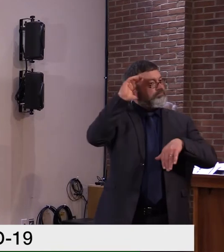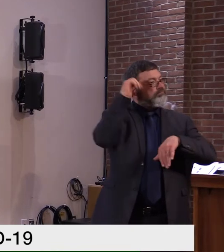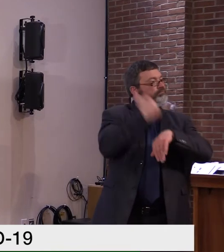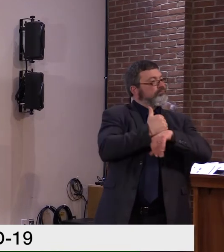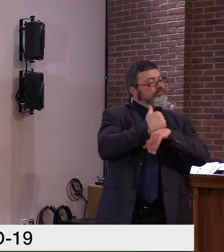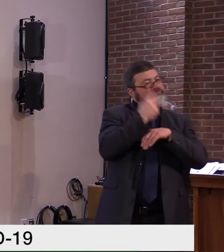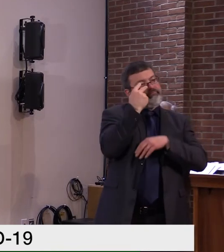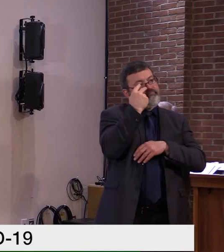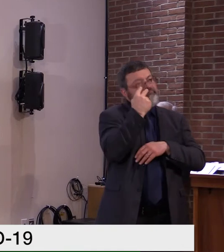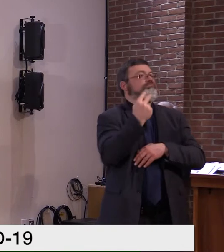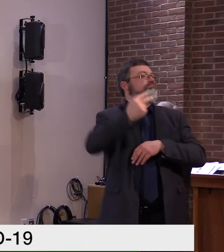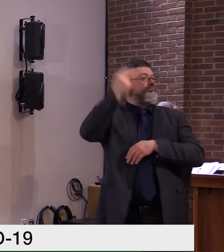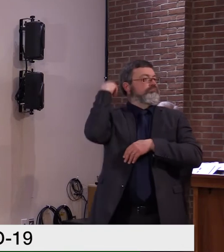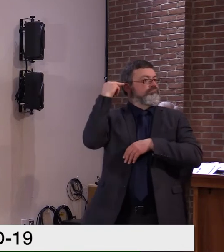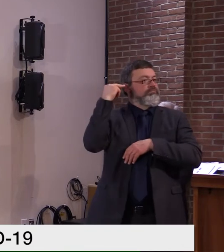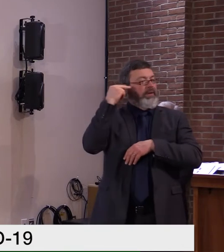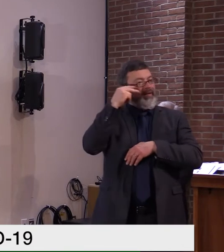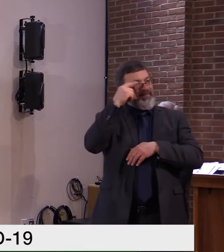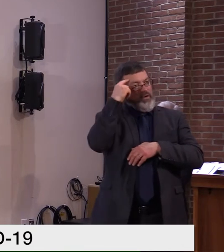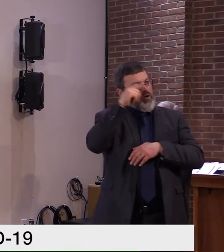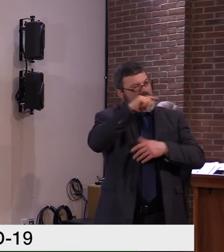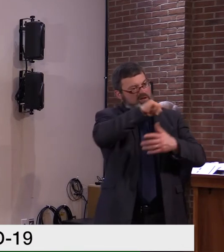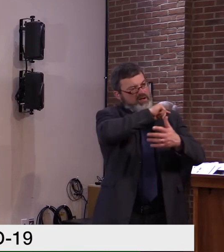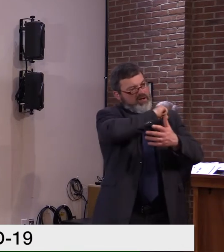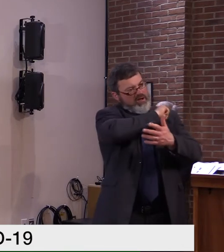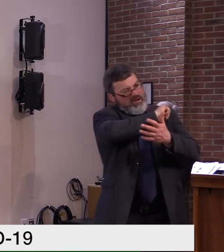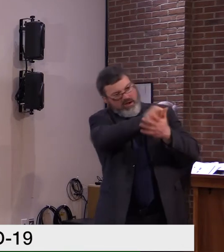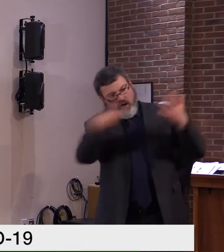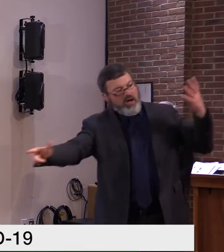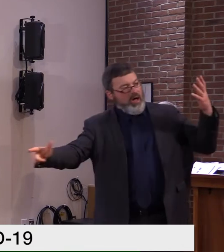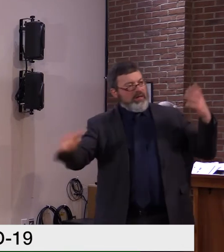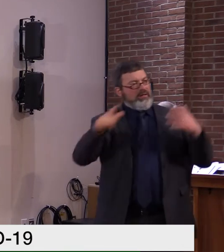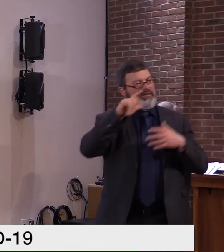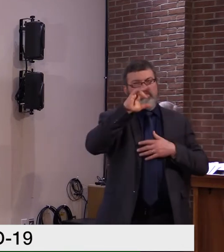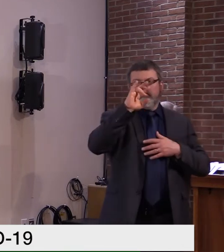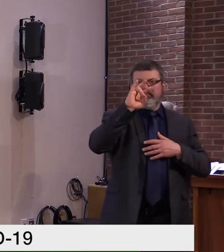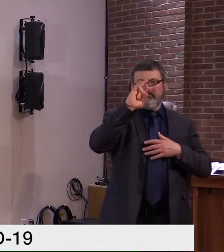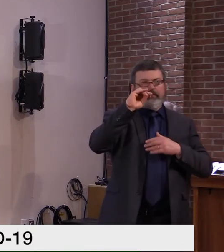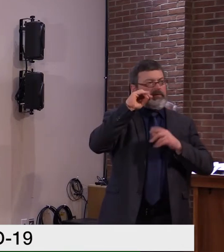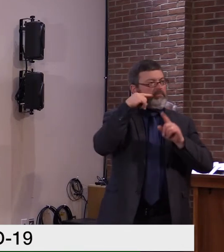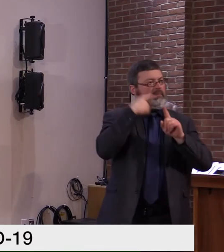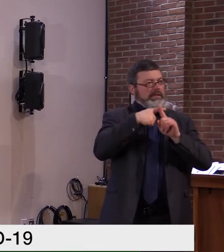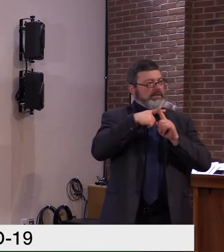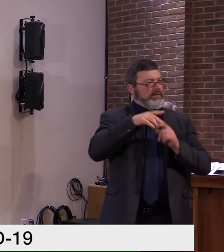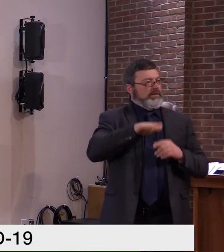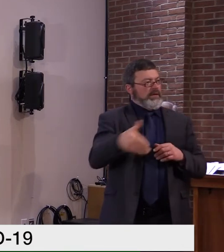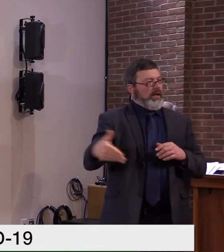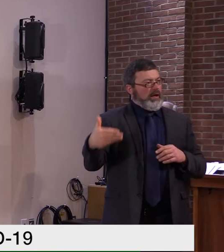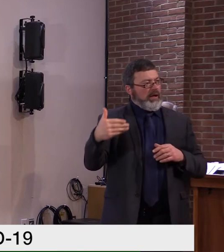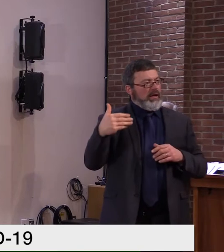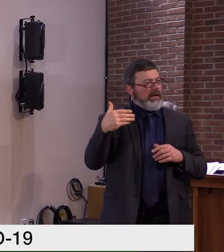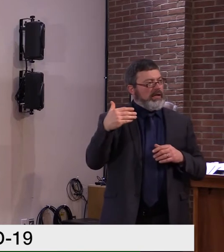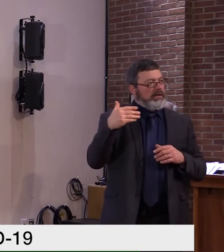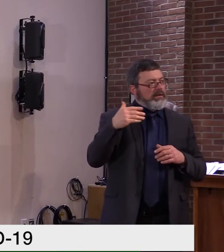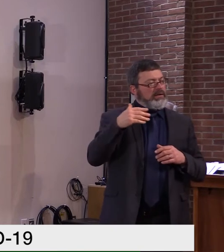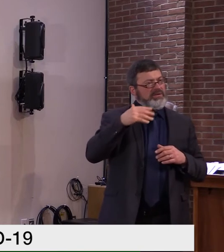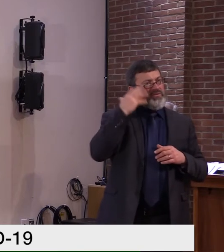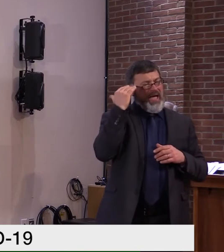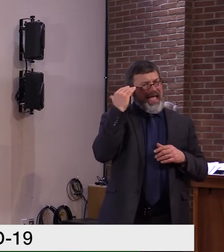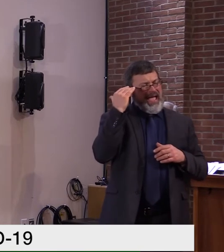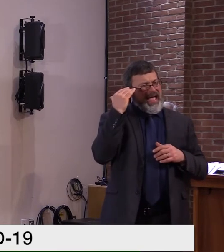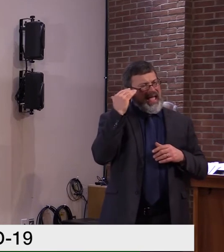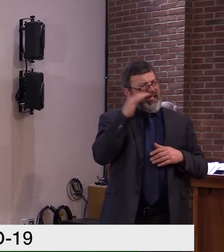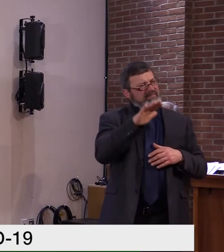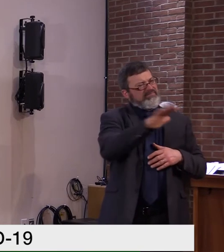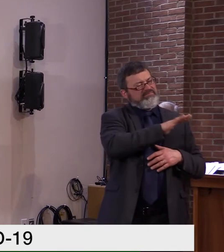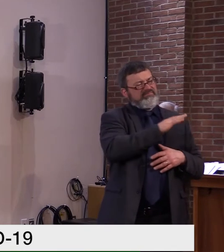age 94 or 81? Yeah, you know, we don't want to forget that. I know we talked about this at one of the previous